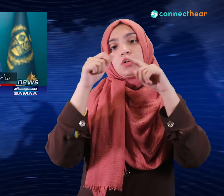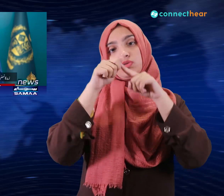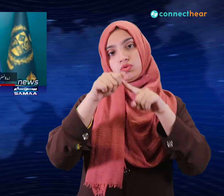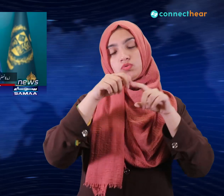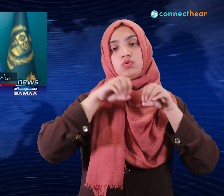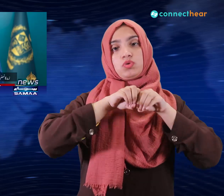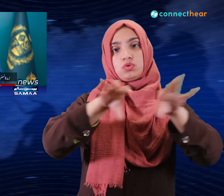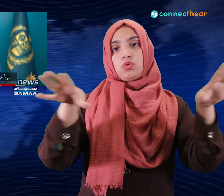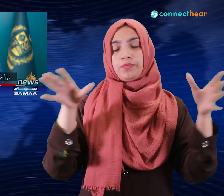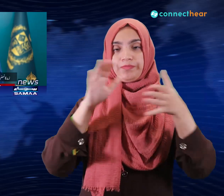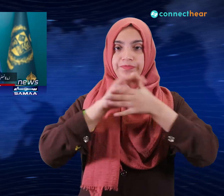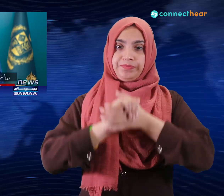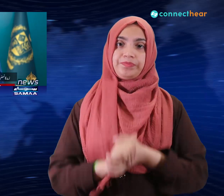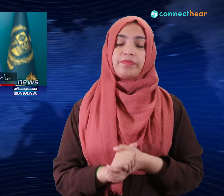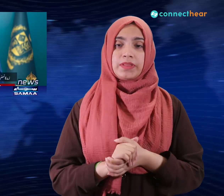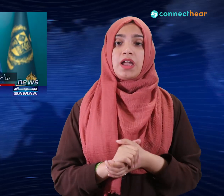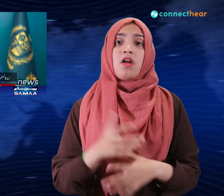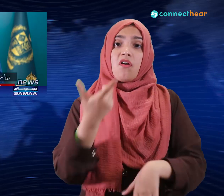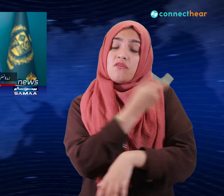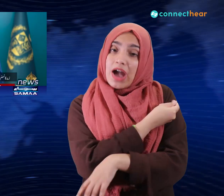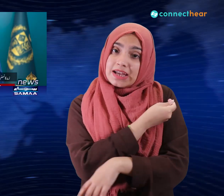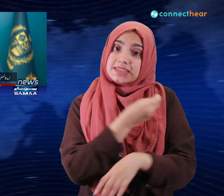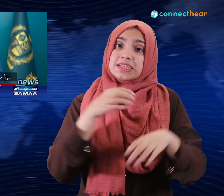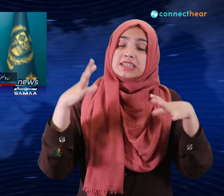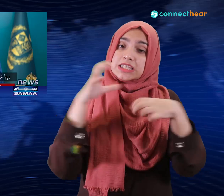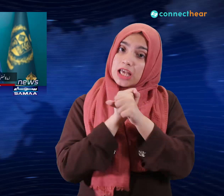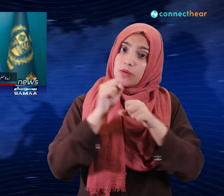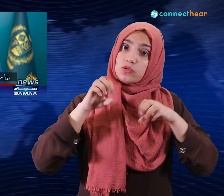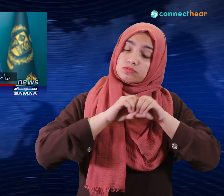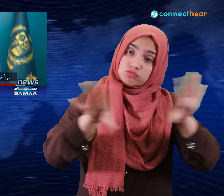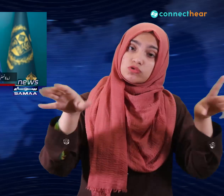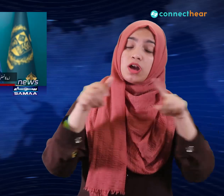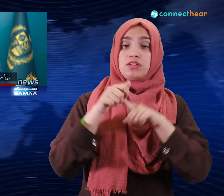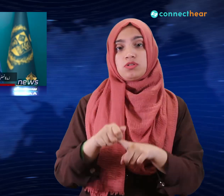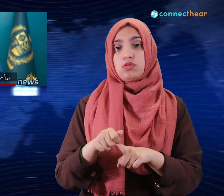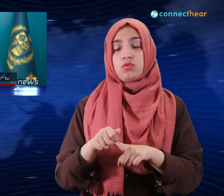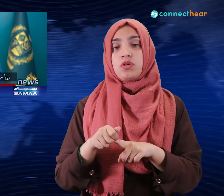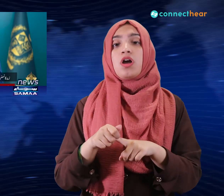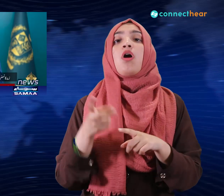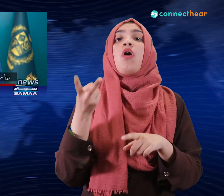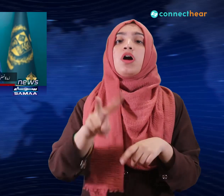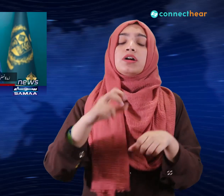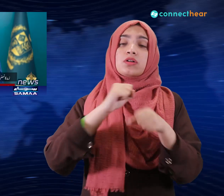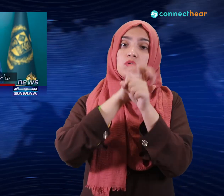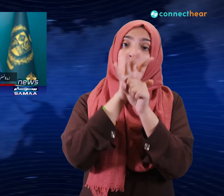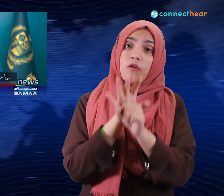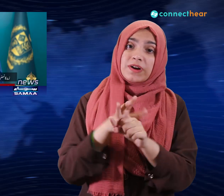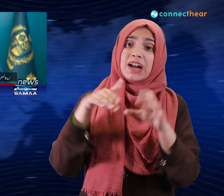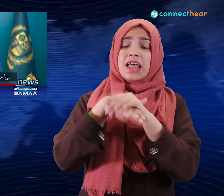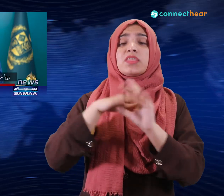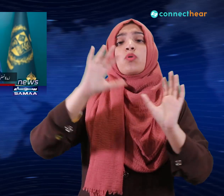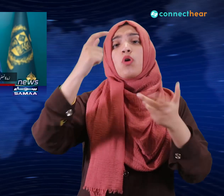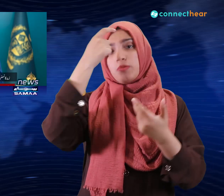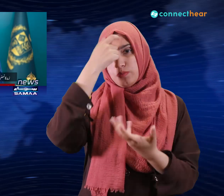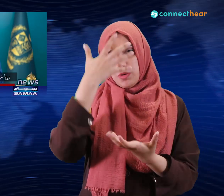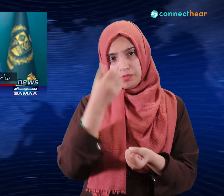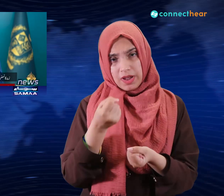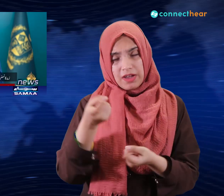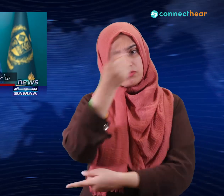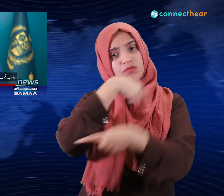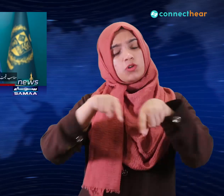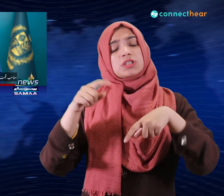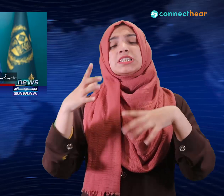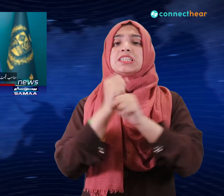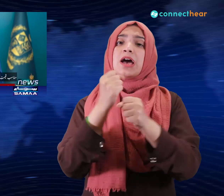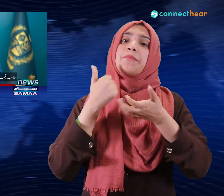vaccine production under license, full funding of COVAX facility, and provision of